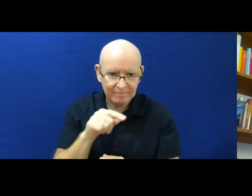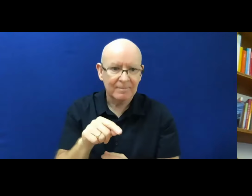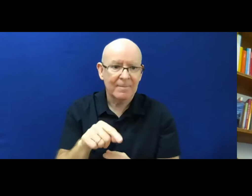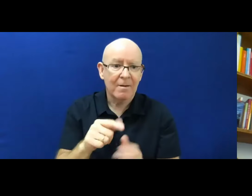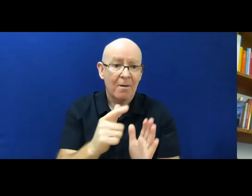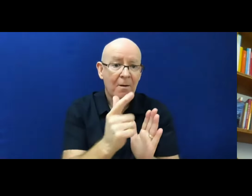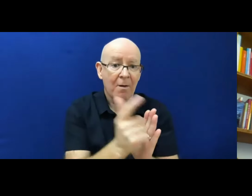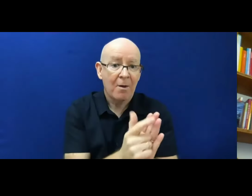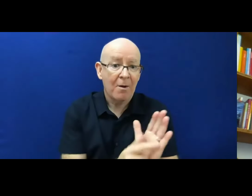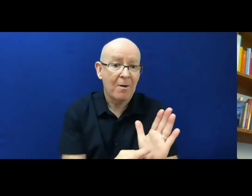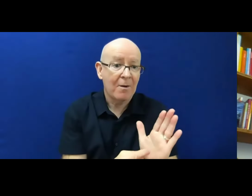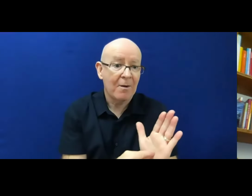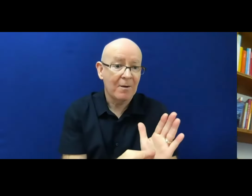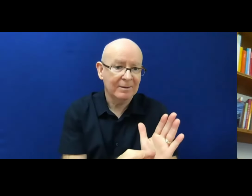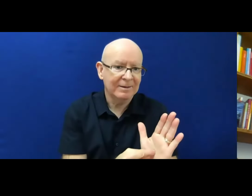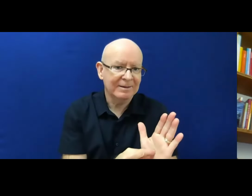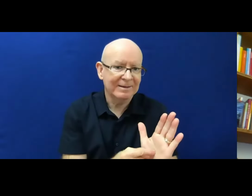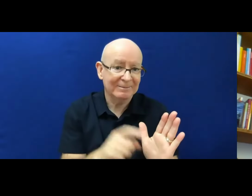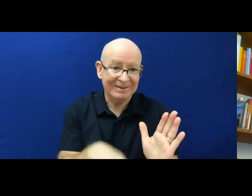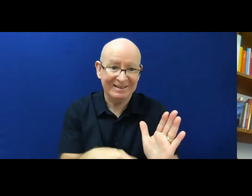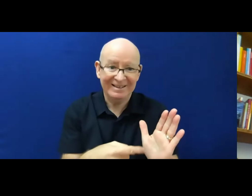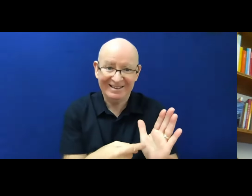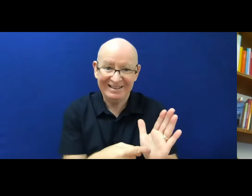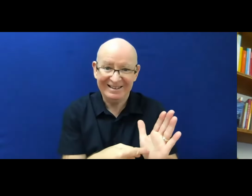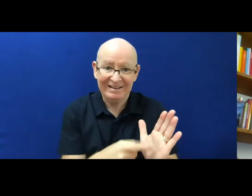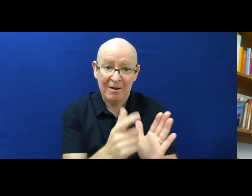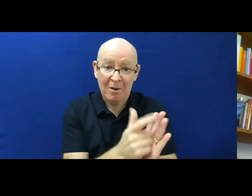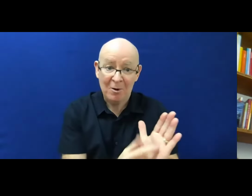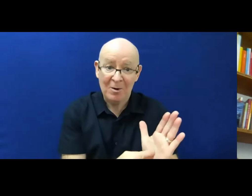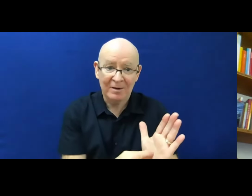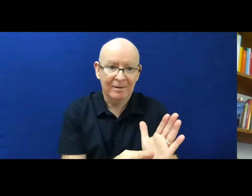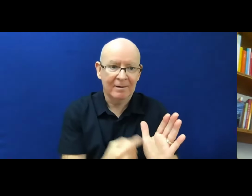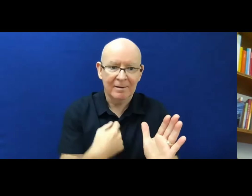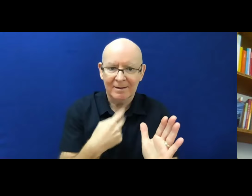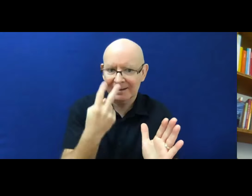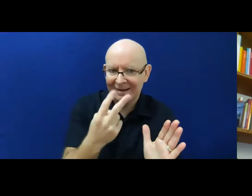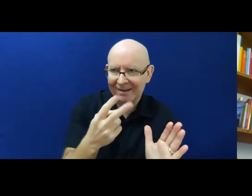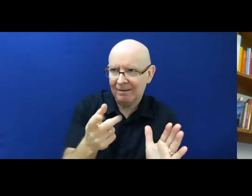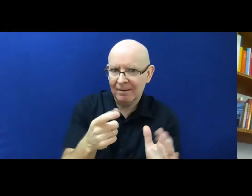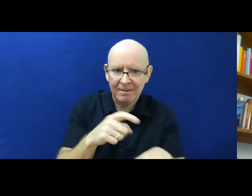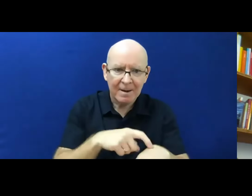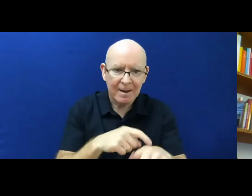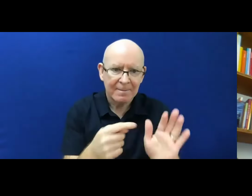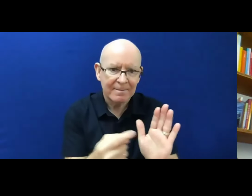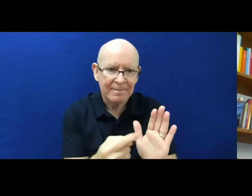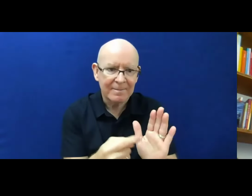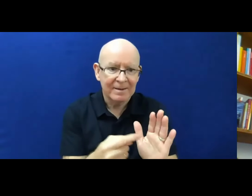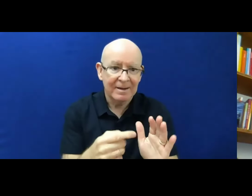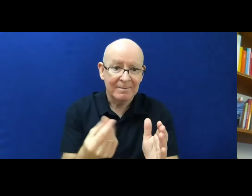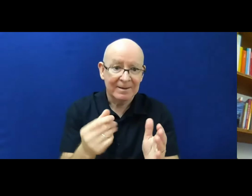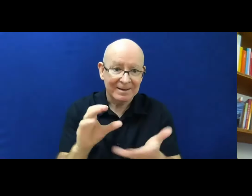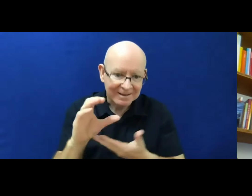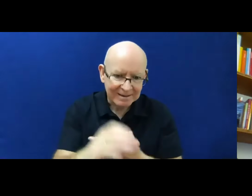governments. Some more reflective governments, let's put it that way, say, well, we see some